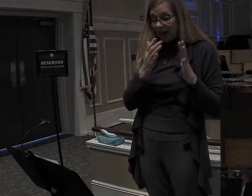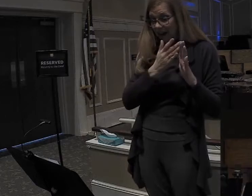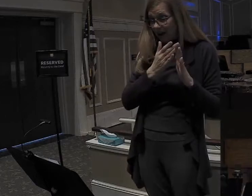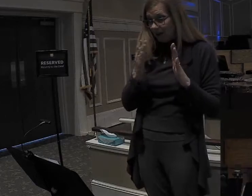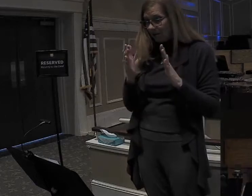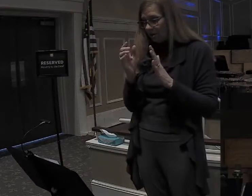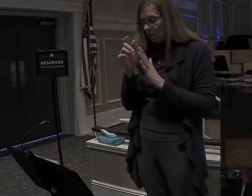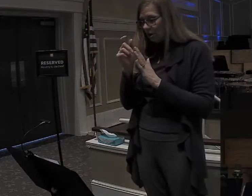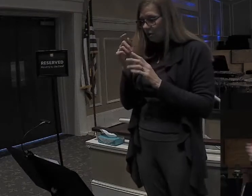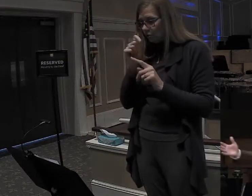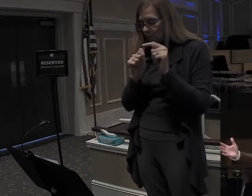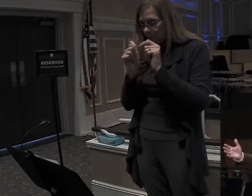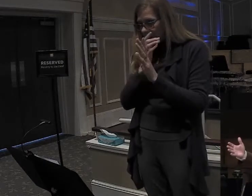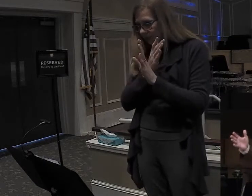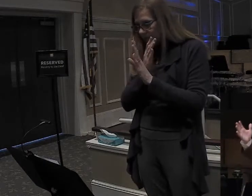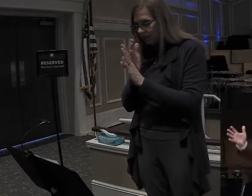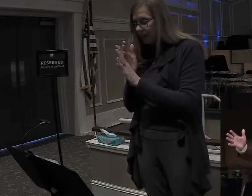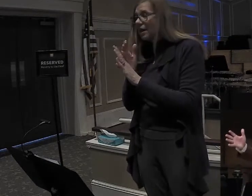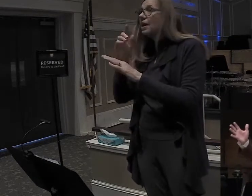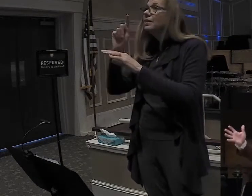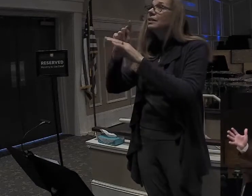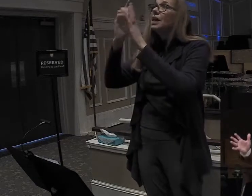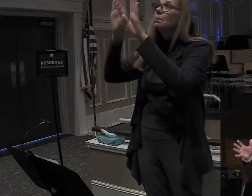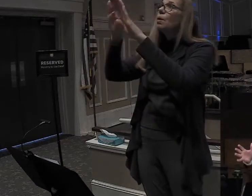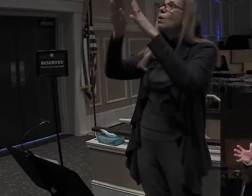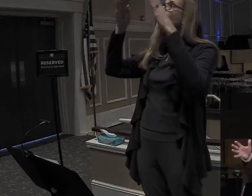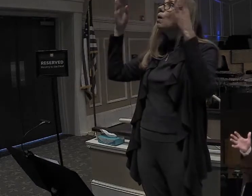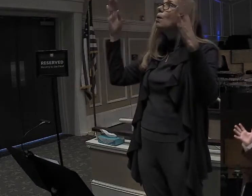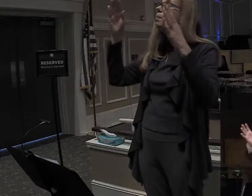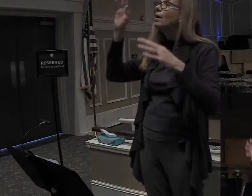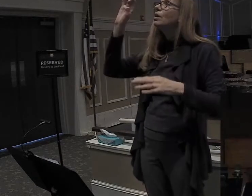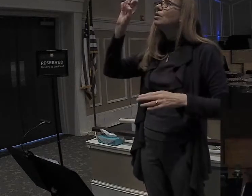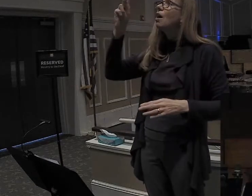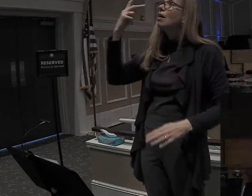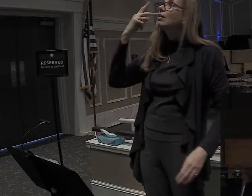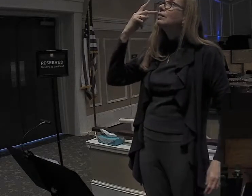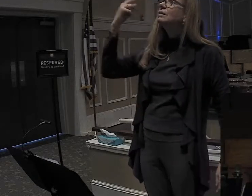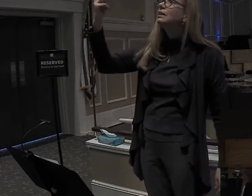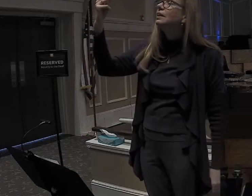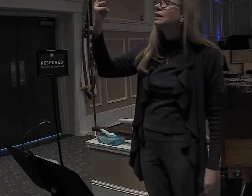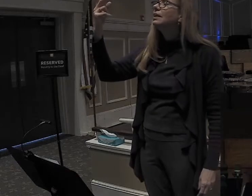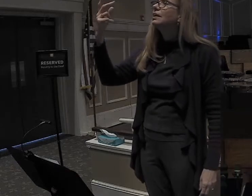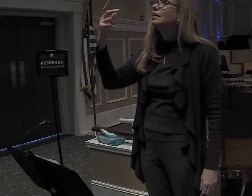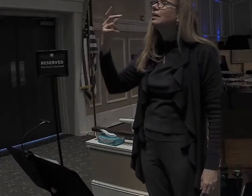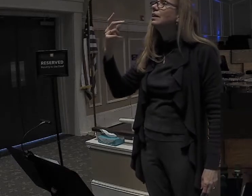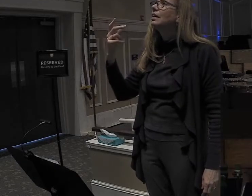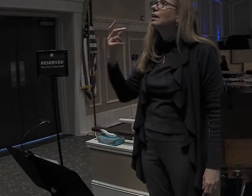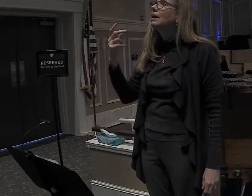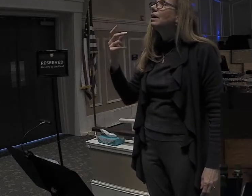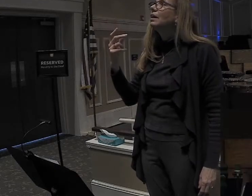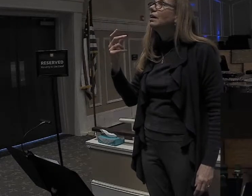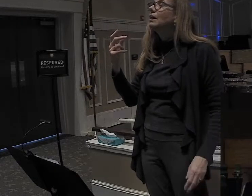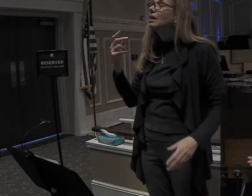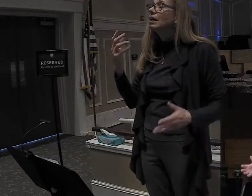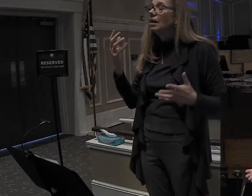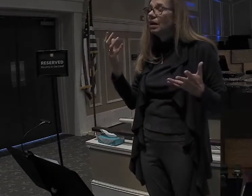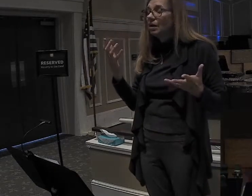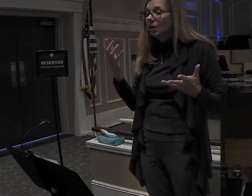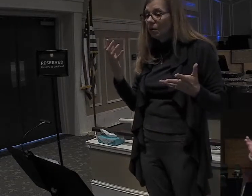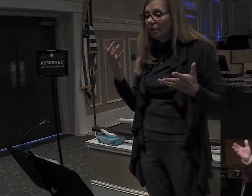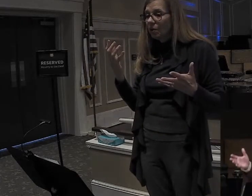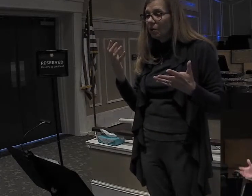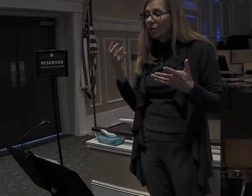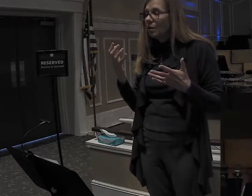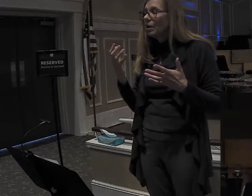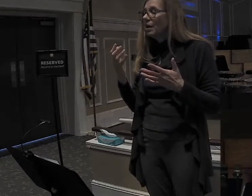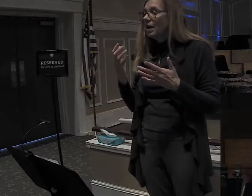the temple is open. The ark of God and his presence is revealed. And what is it accompanied by?